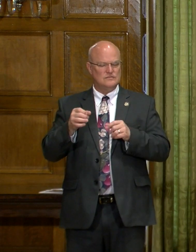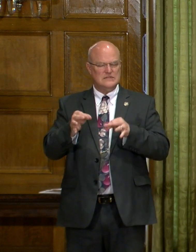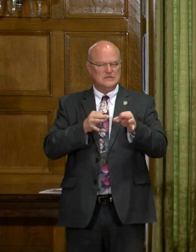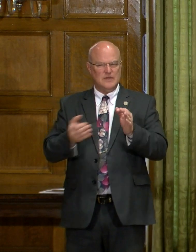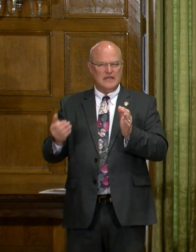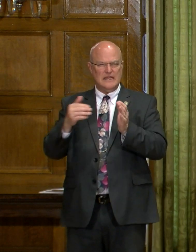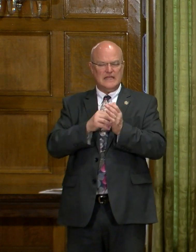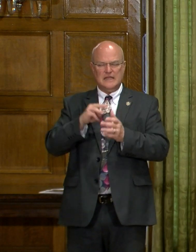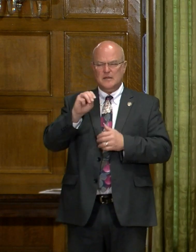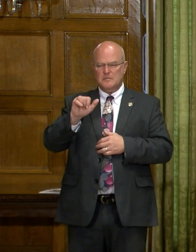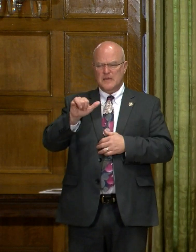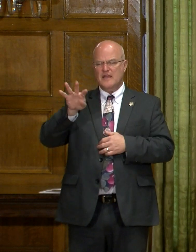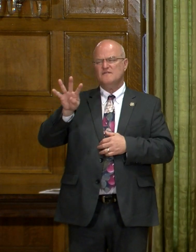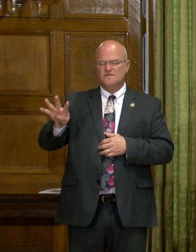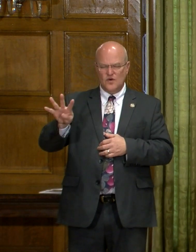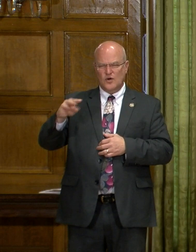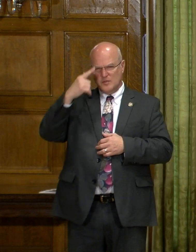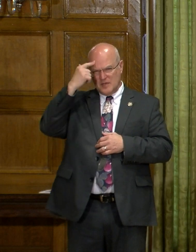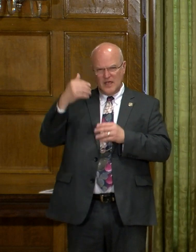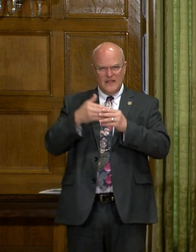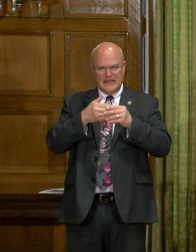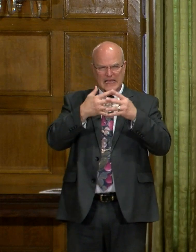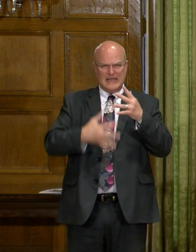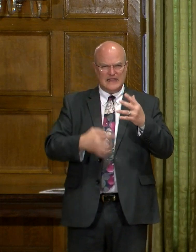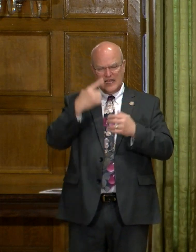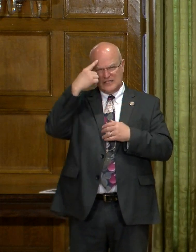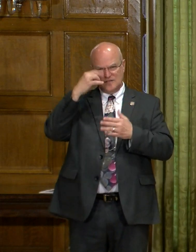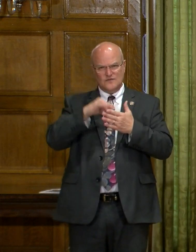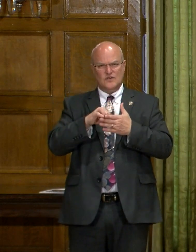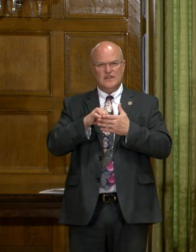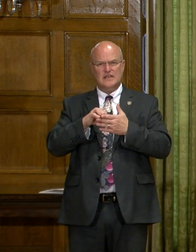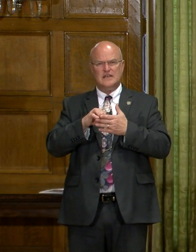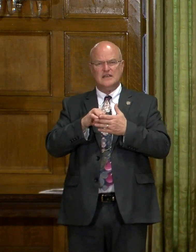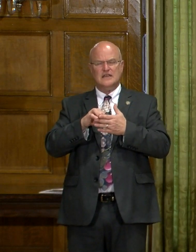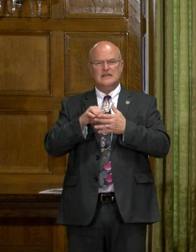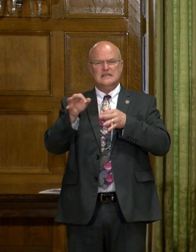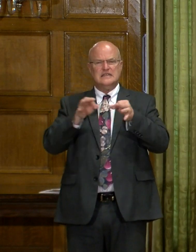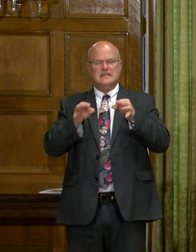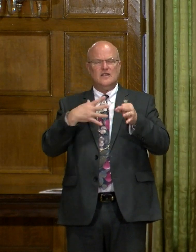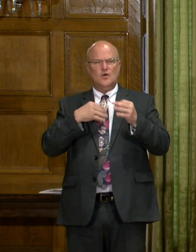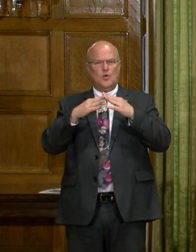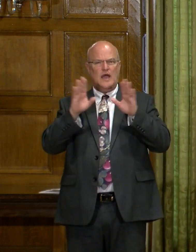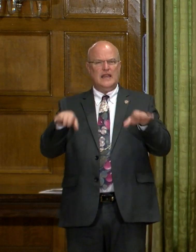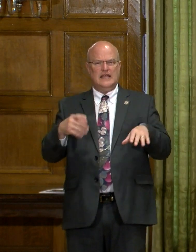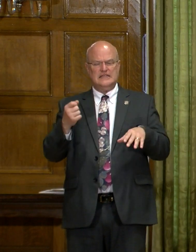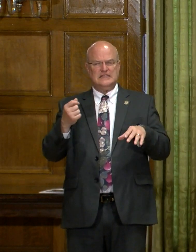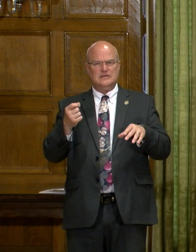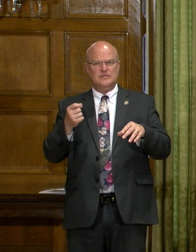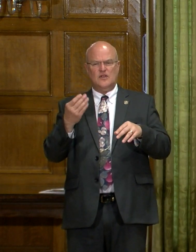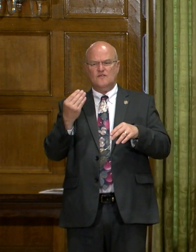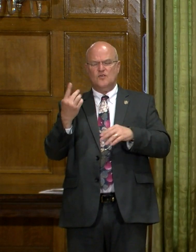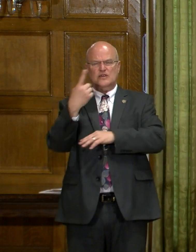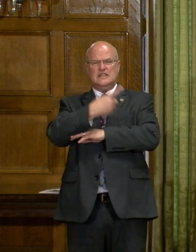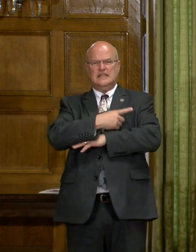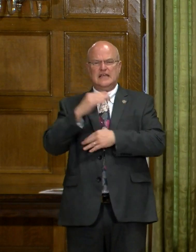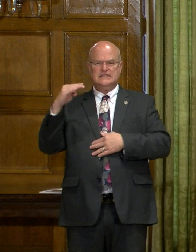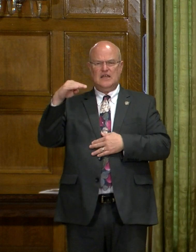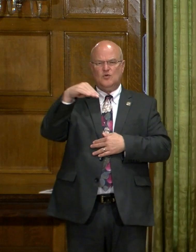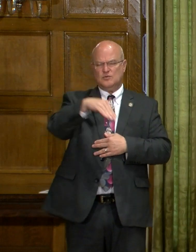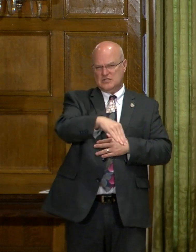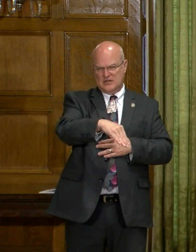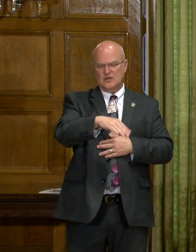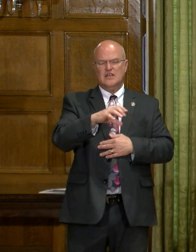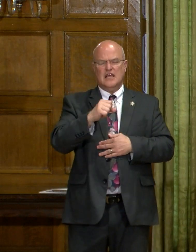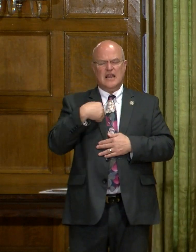re-explain the May 4th, because the guidelines for the gating as outlined by the White House called for a 14-day downward